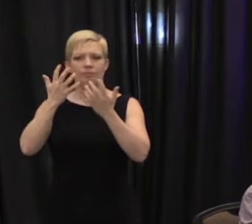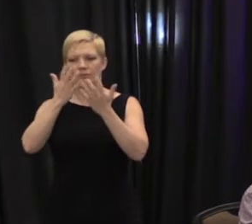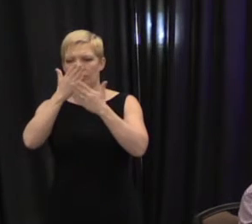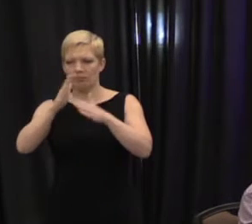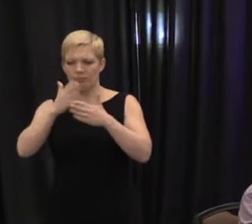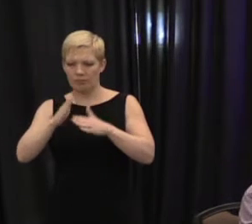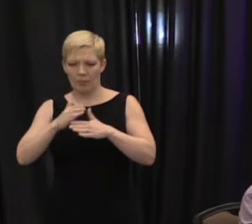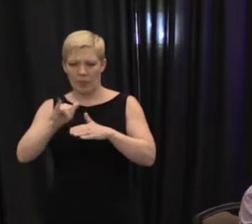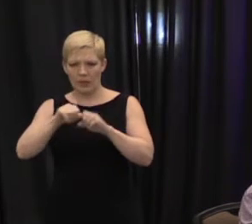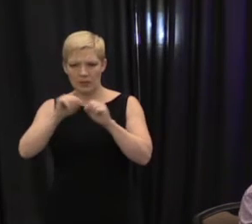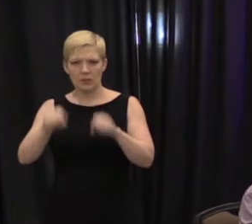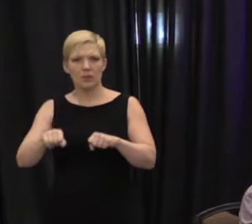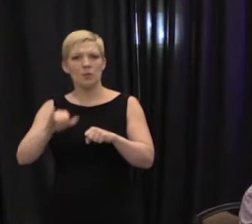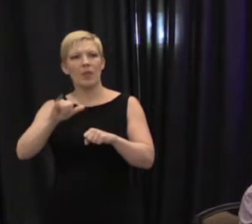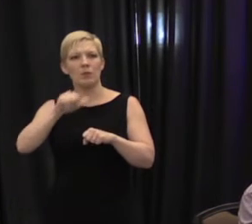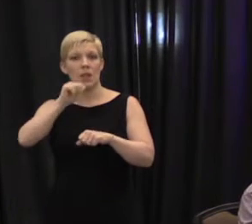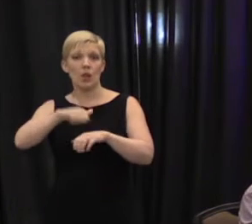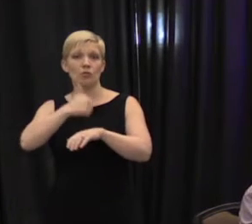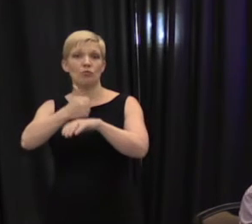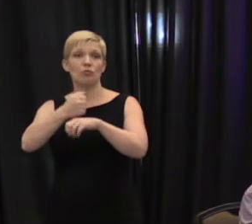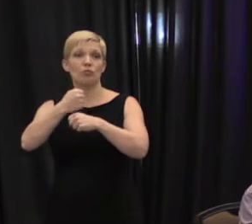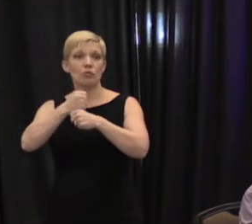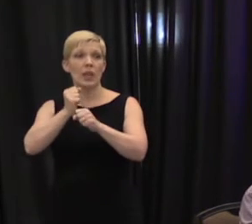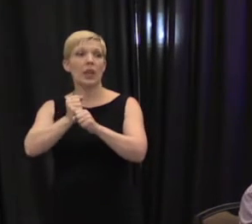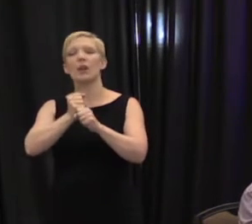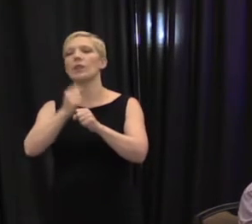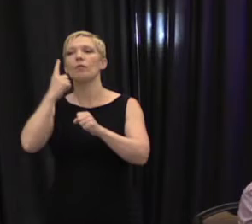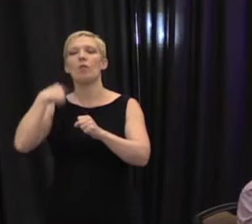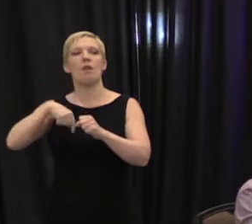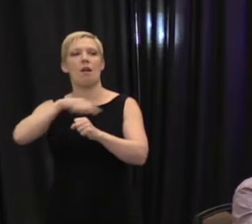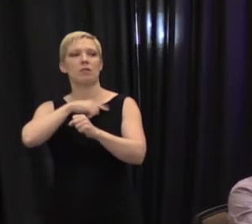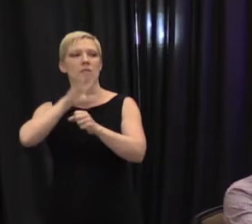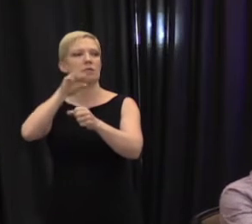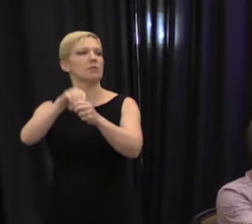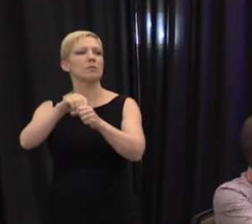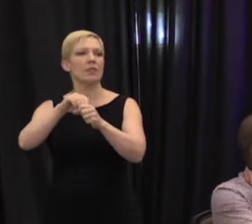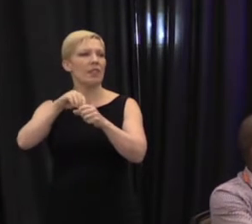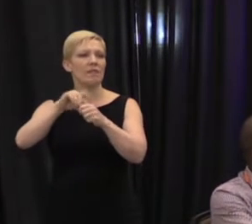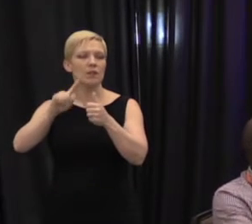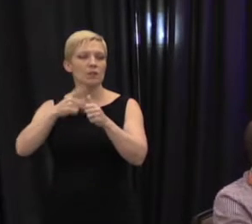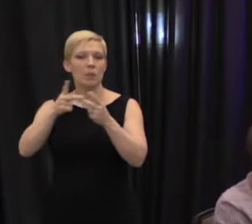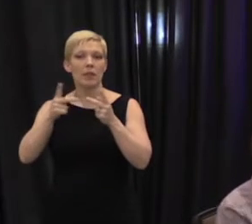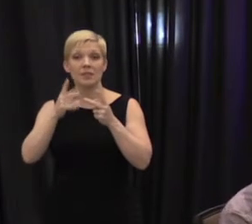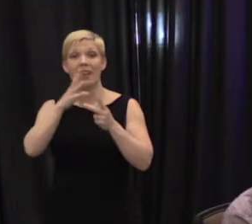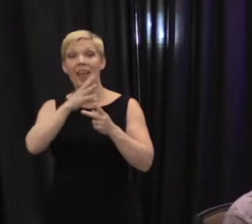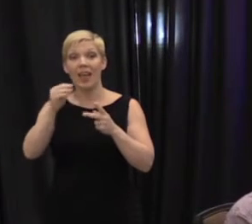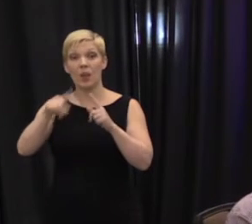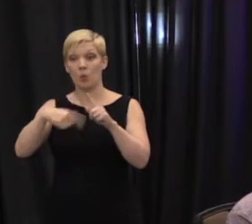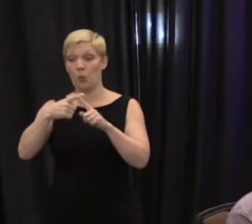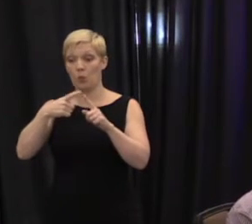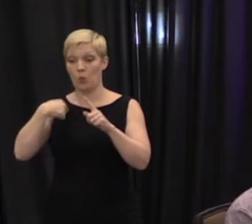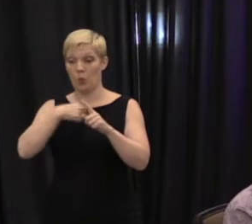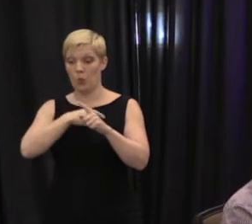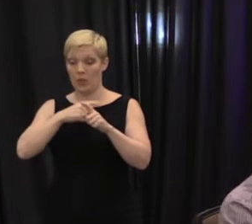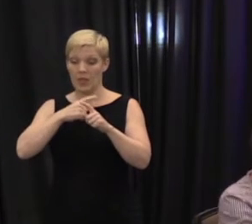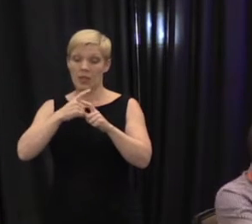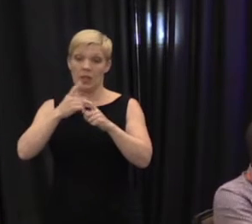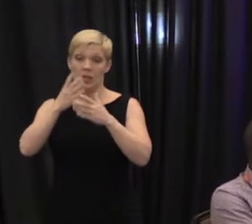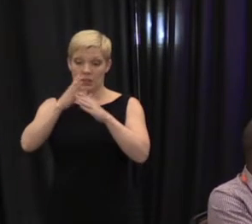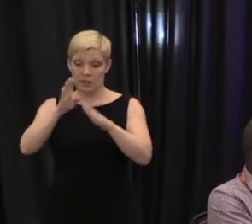first place. But in dismantling it, it does not need to be chaotic. So there definitely needs to be